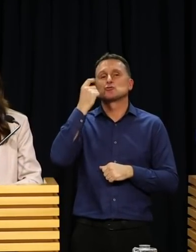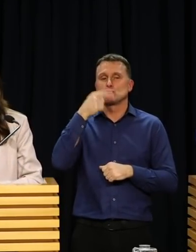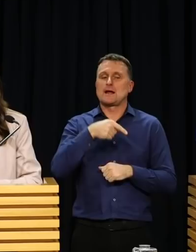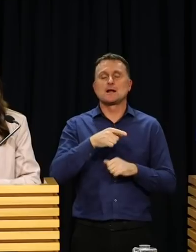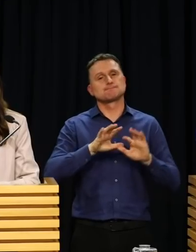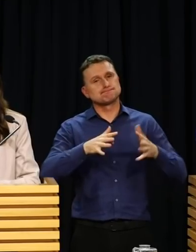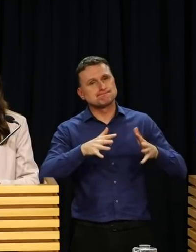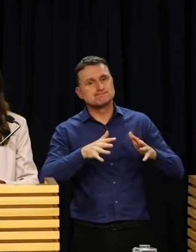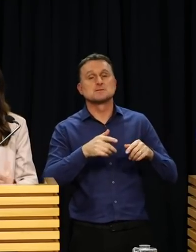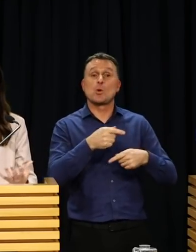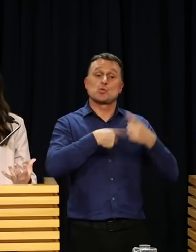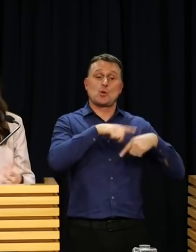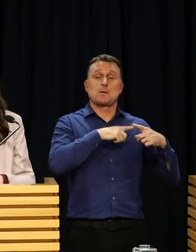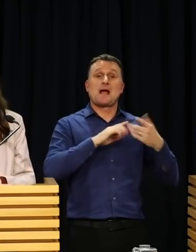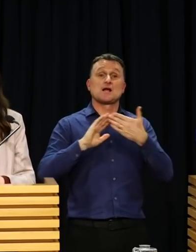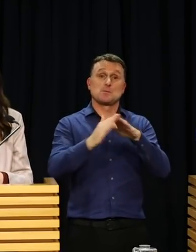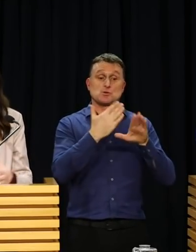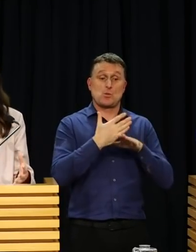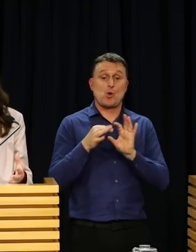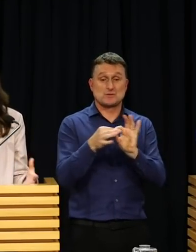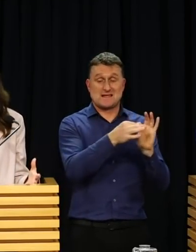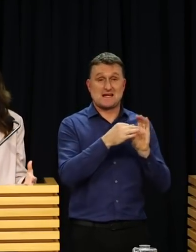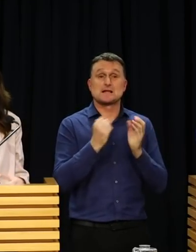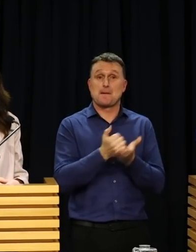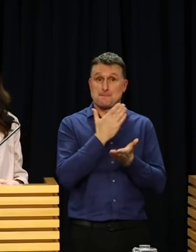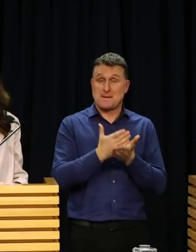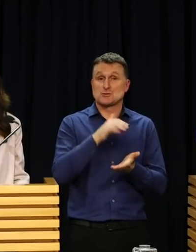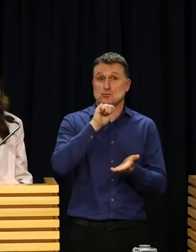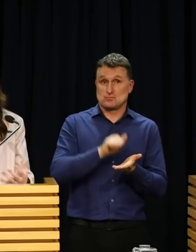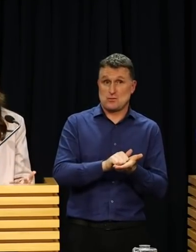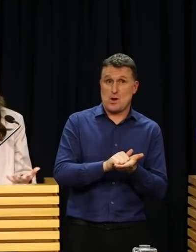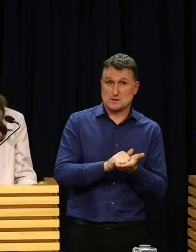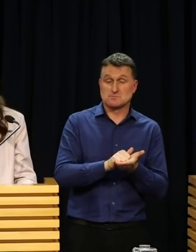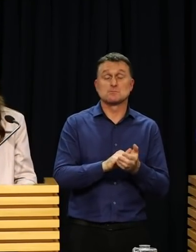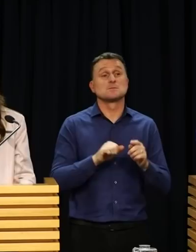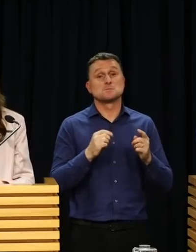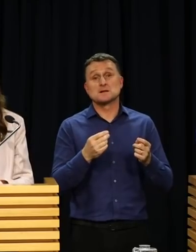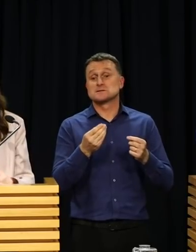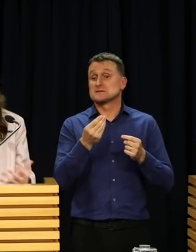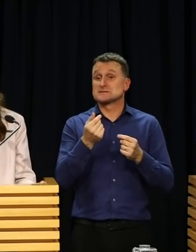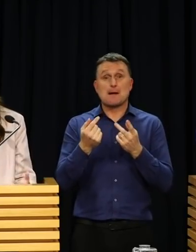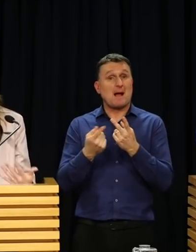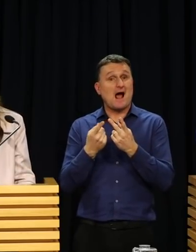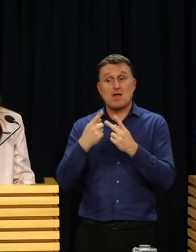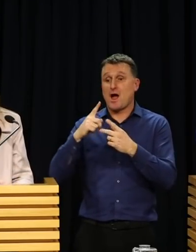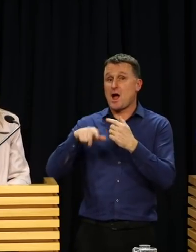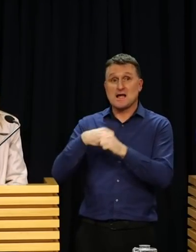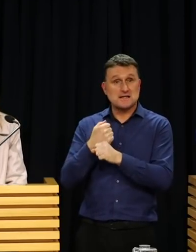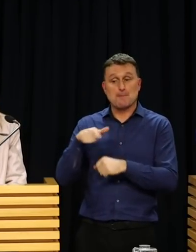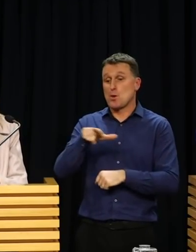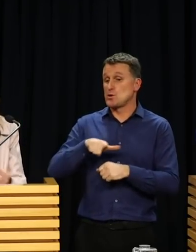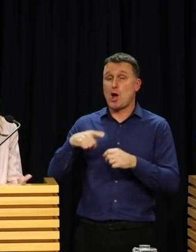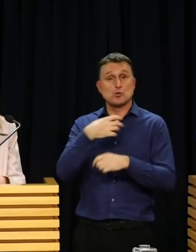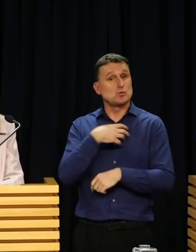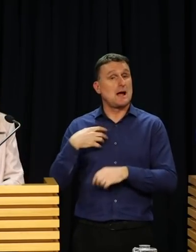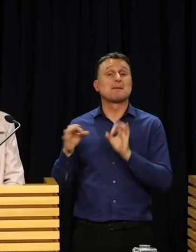back to work with affected communities to get it right. But we actually have a large number of examples where we haven't had those issues, or local government hasn't had those